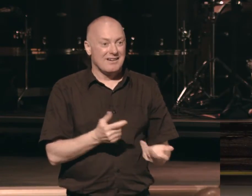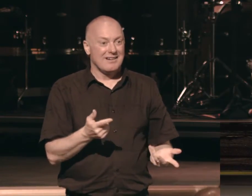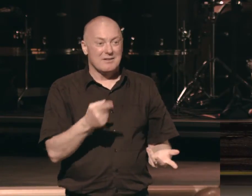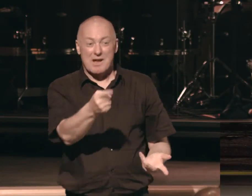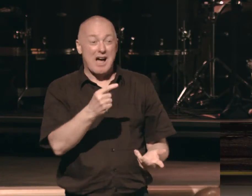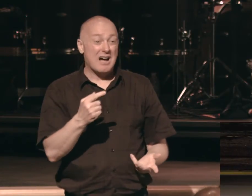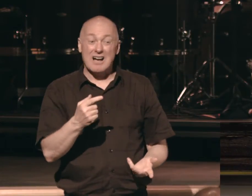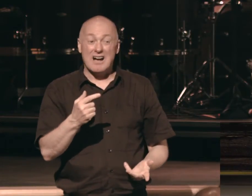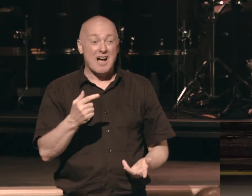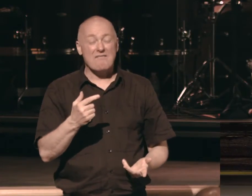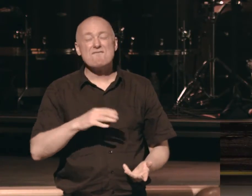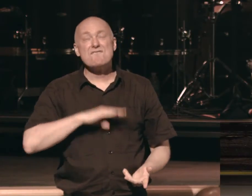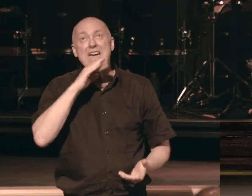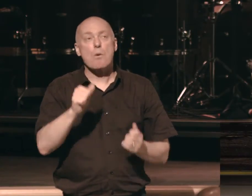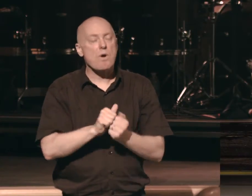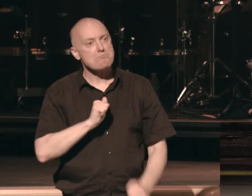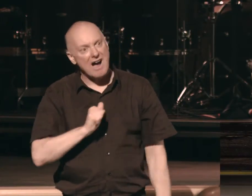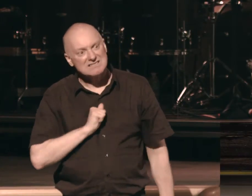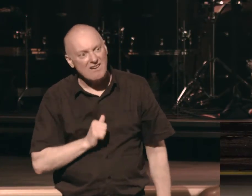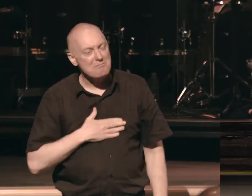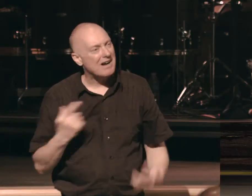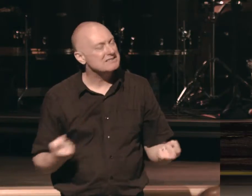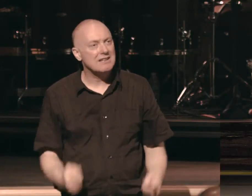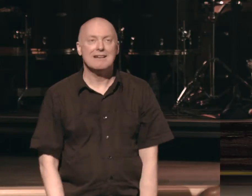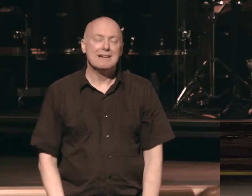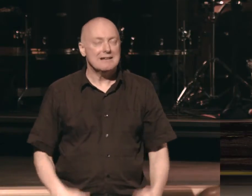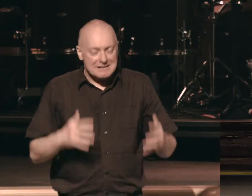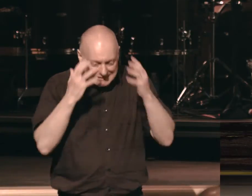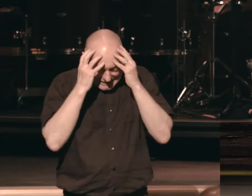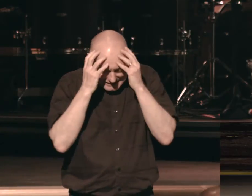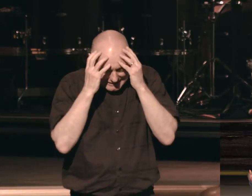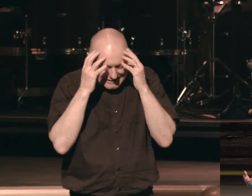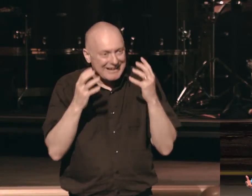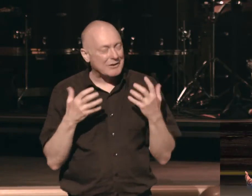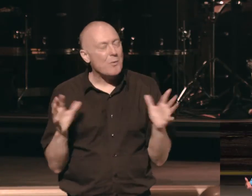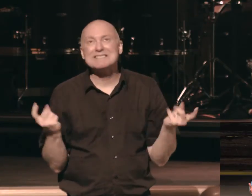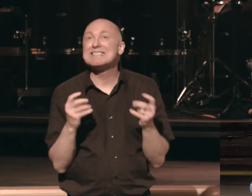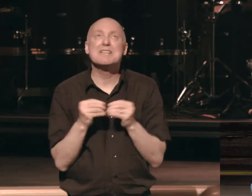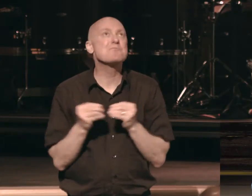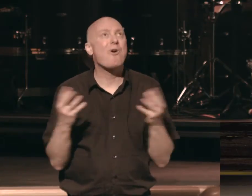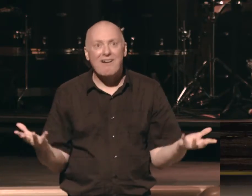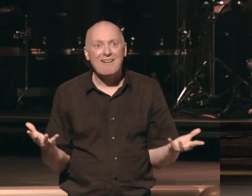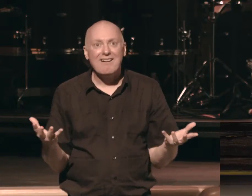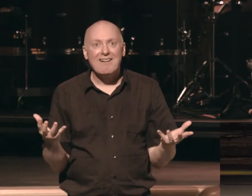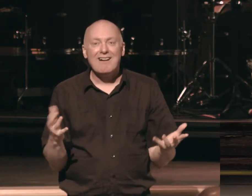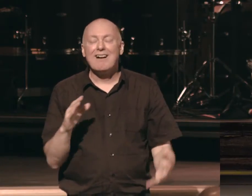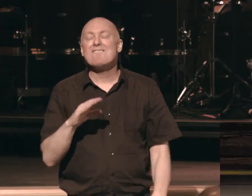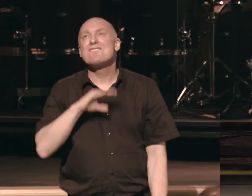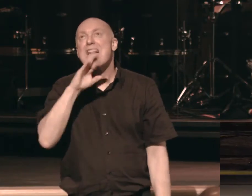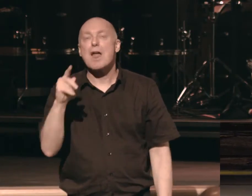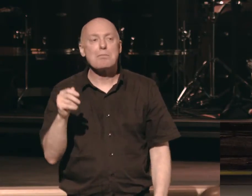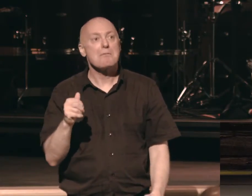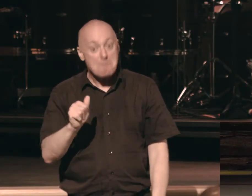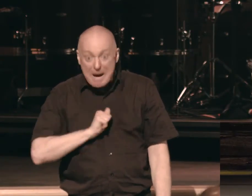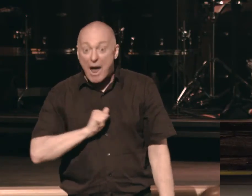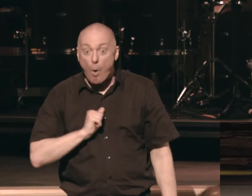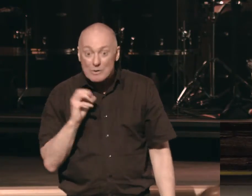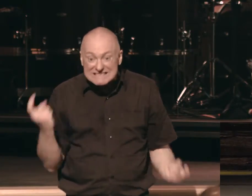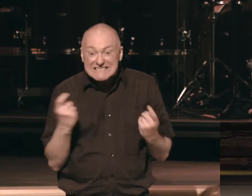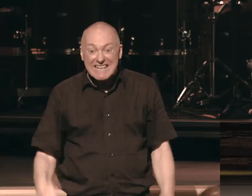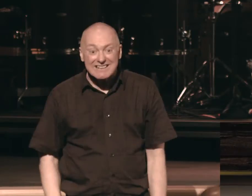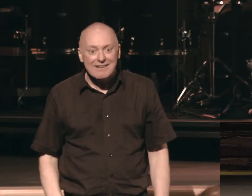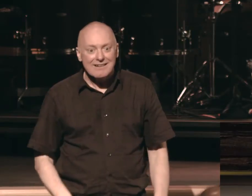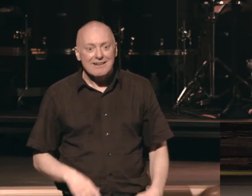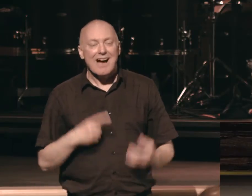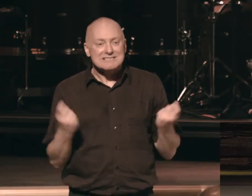so sick of my sin. I can't take it anymore. I'm so tired of my own self-destruction every